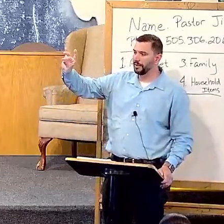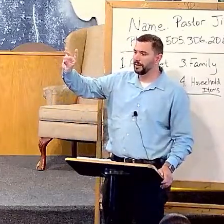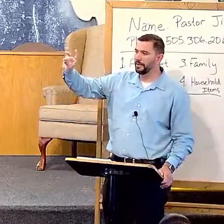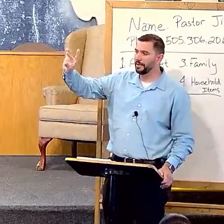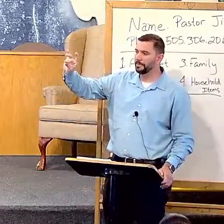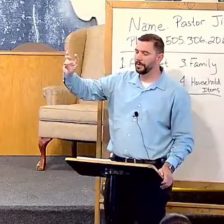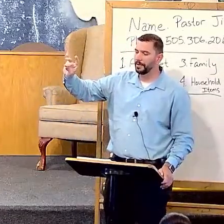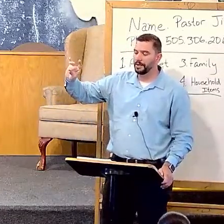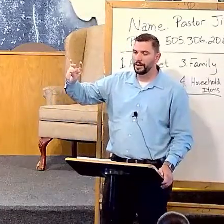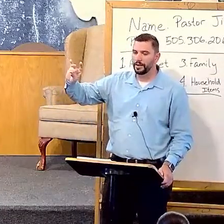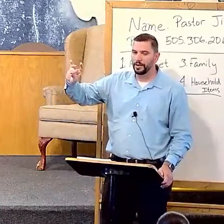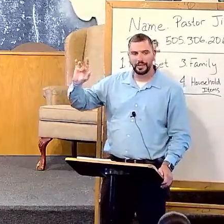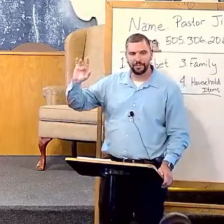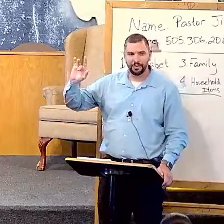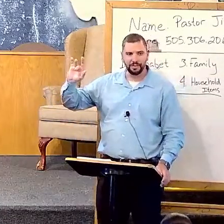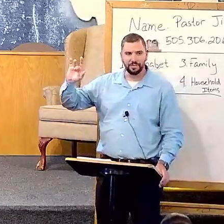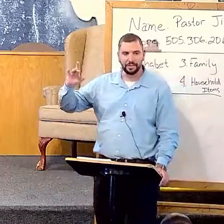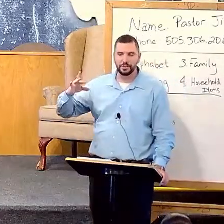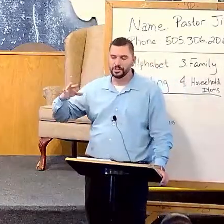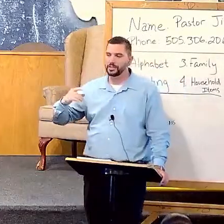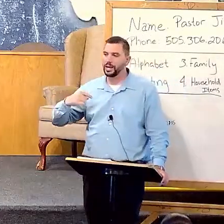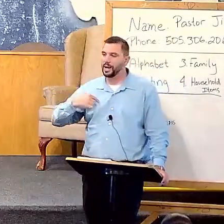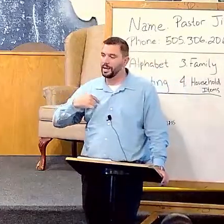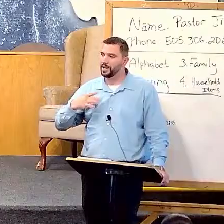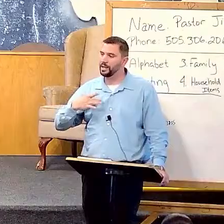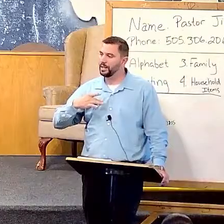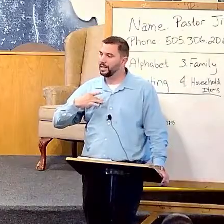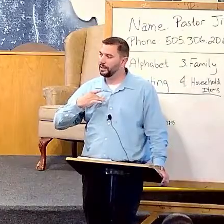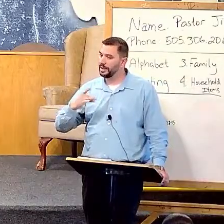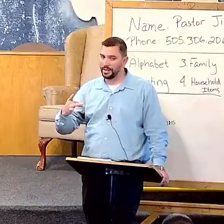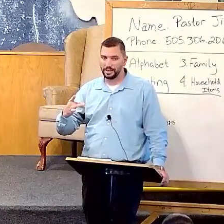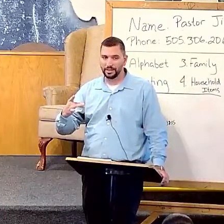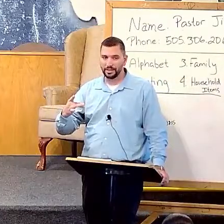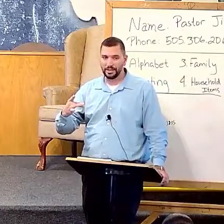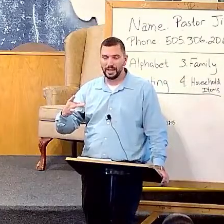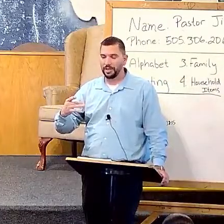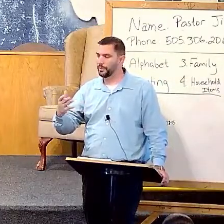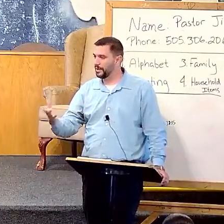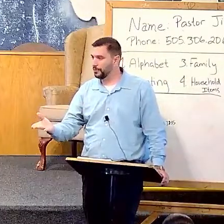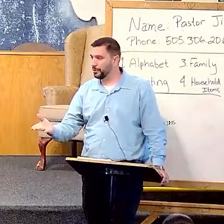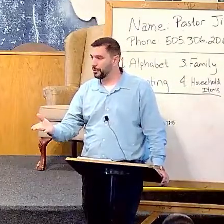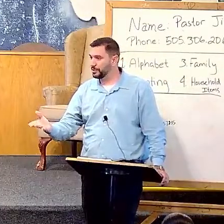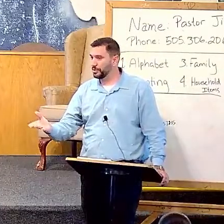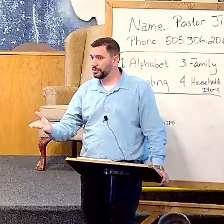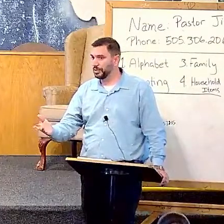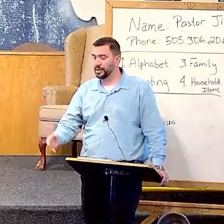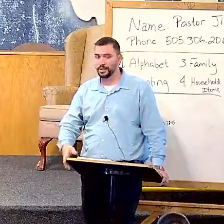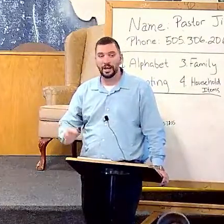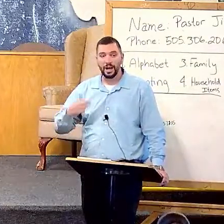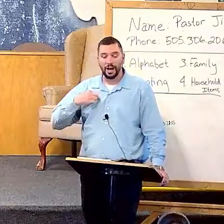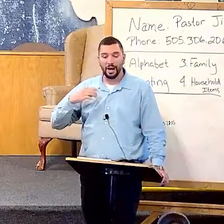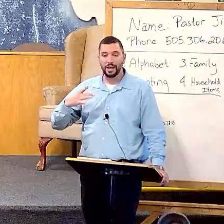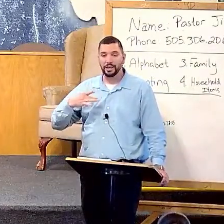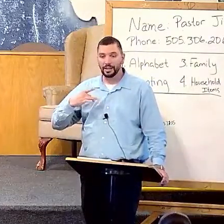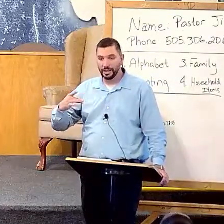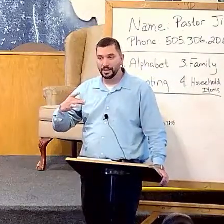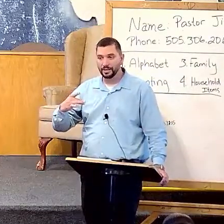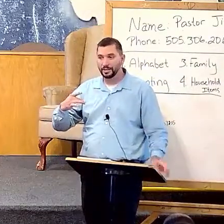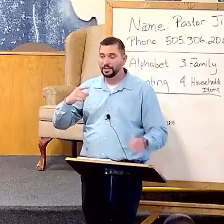finger. Again, that's your feeling finger. So you can say, "I like," and whatever it is you're saying. Like, "I like